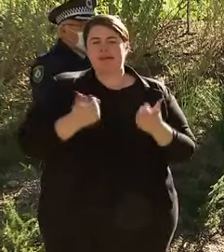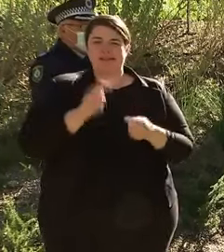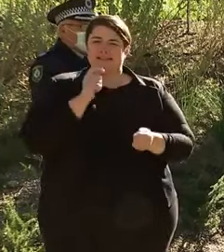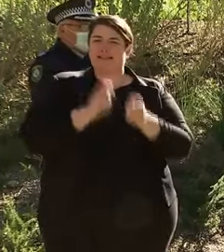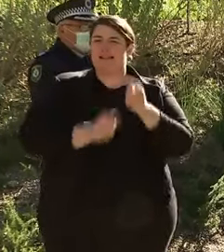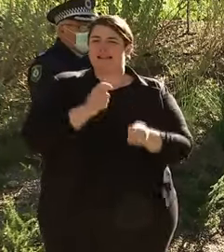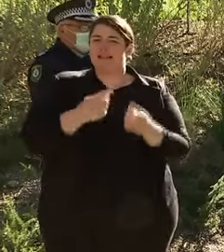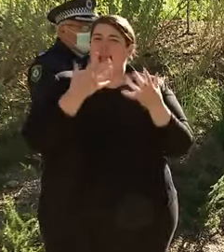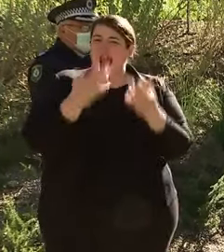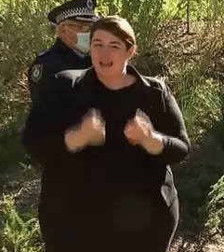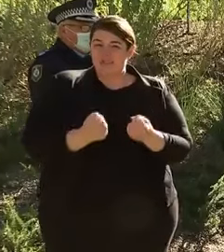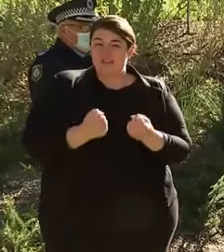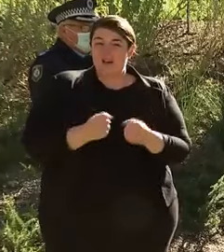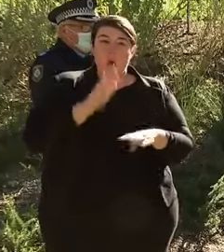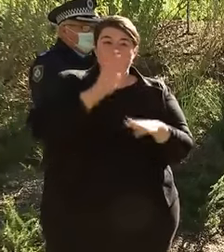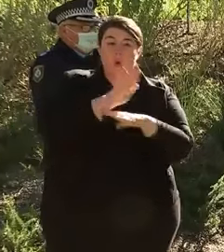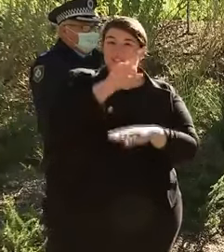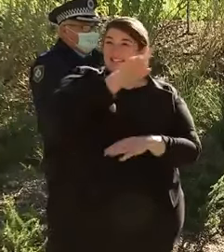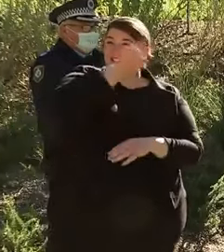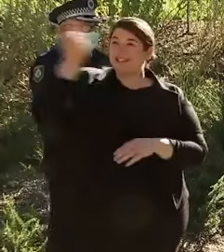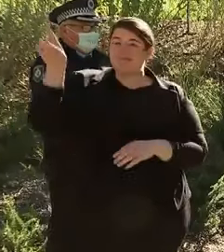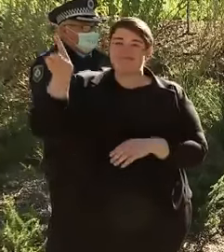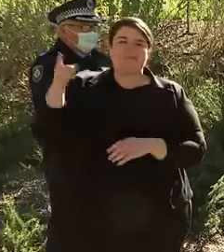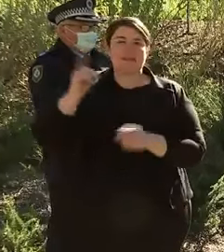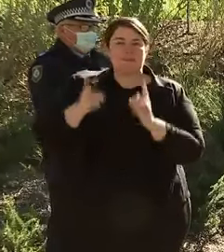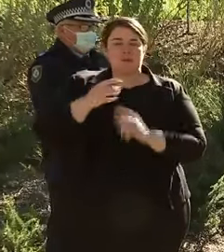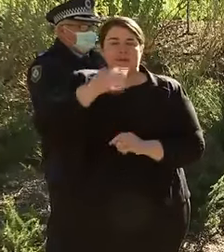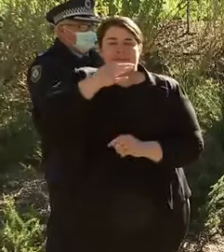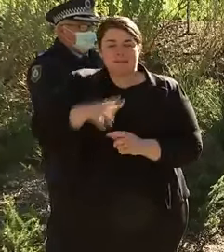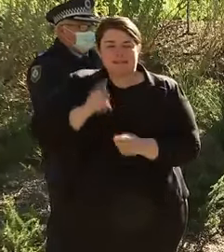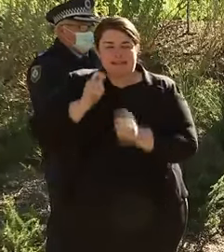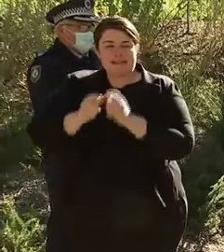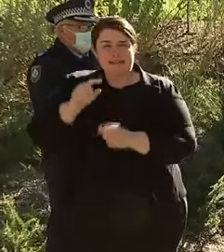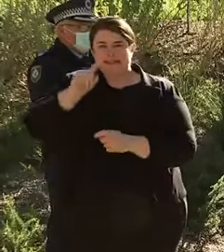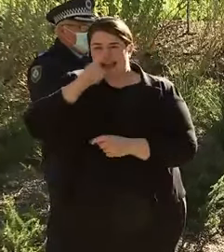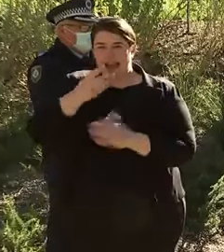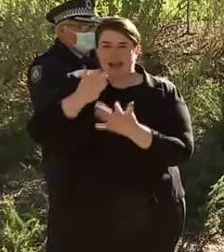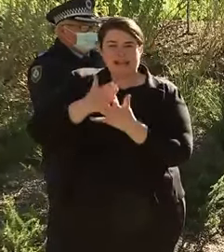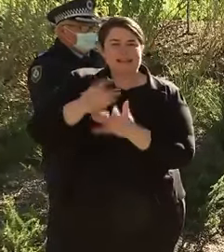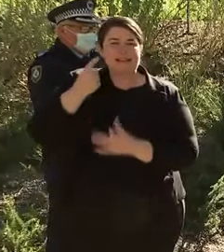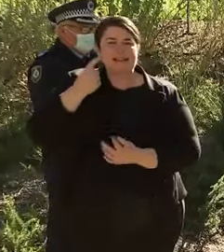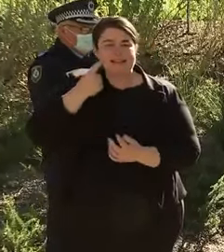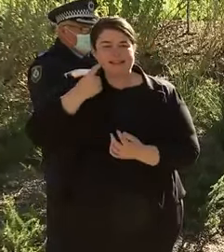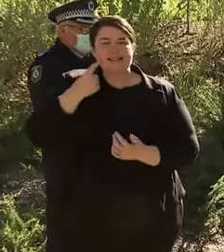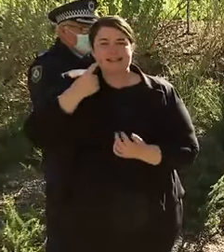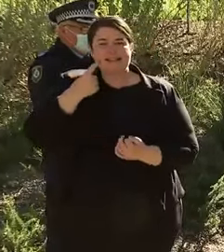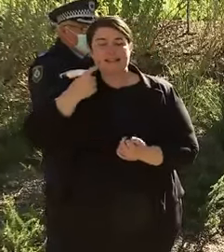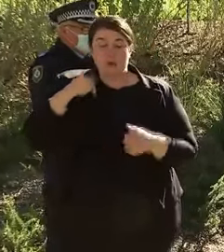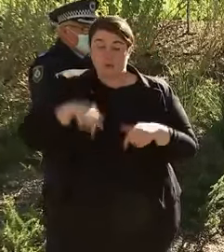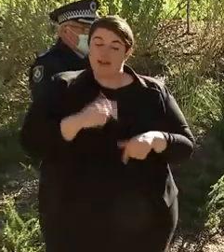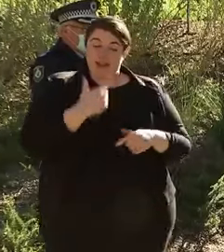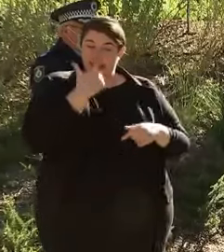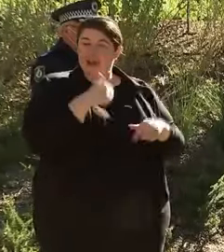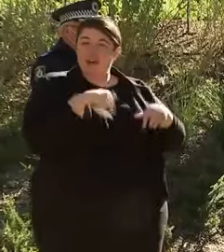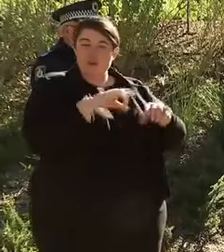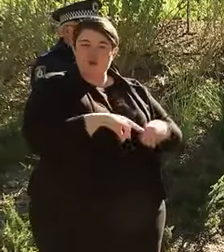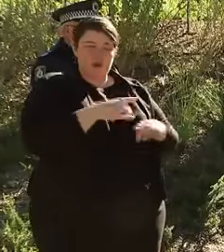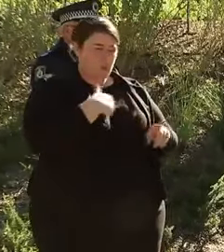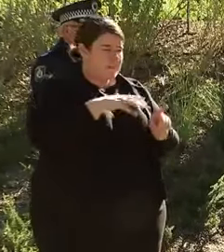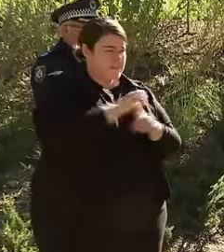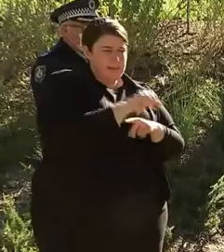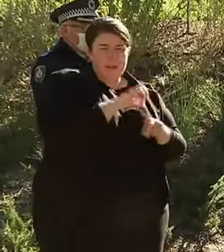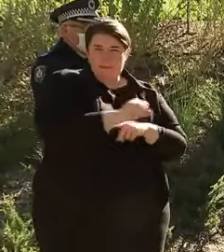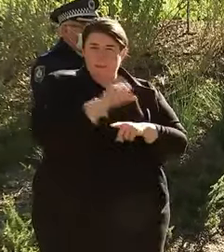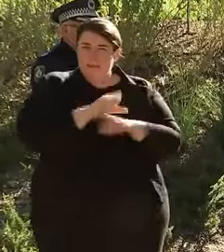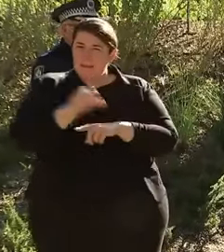that situation does not exist everywhere. And so our case ascertainment in Australia, where we, you know, find cases, is